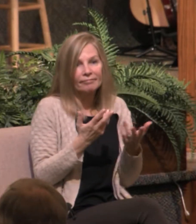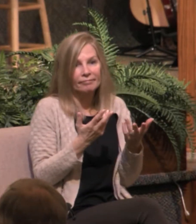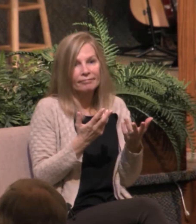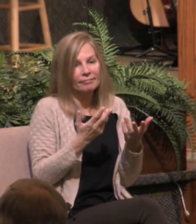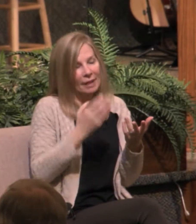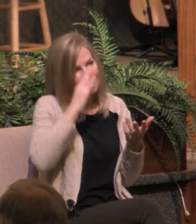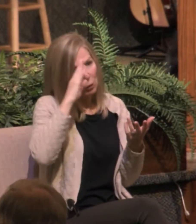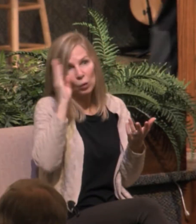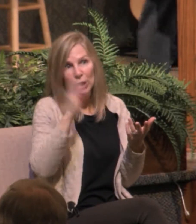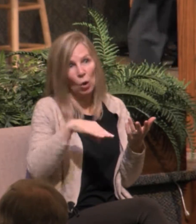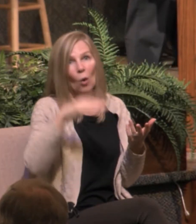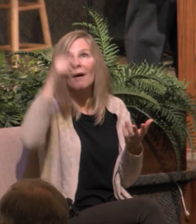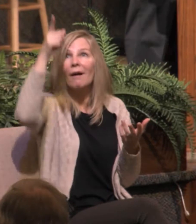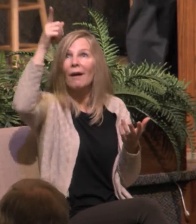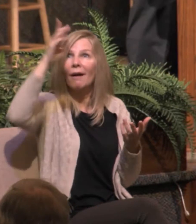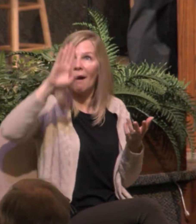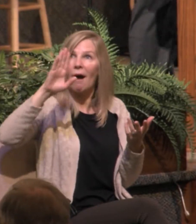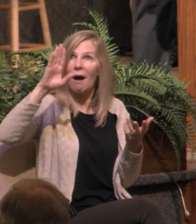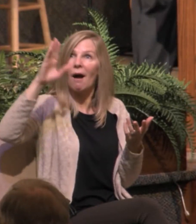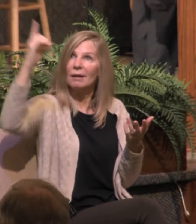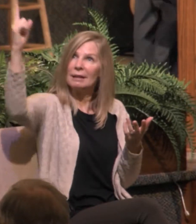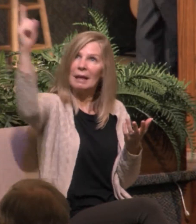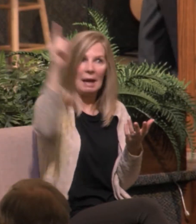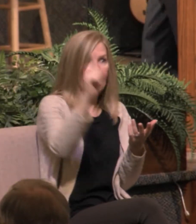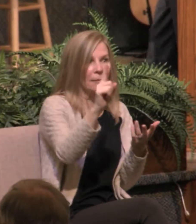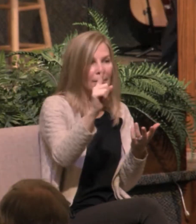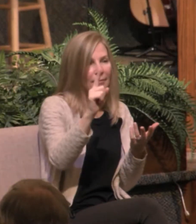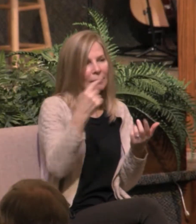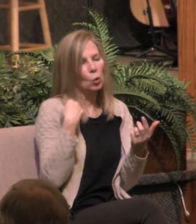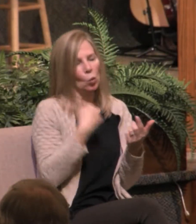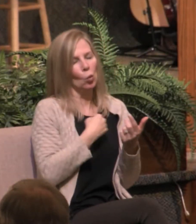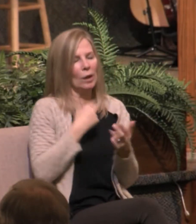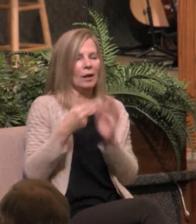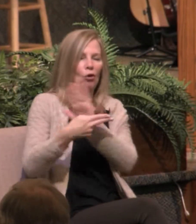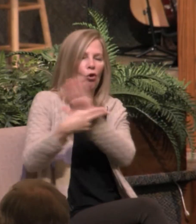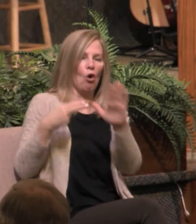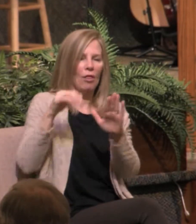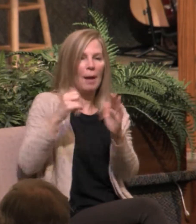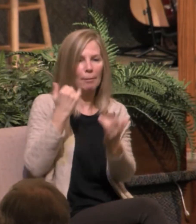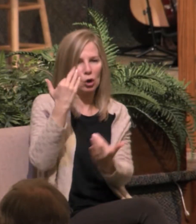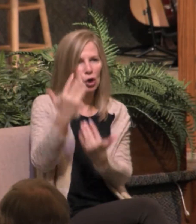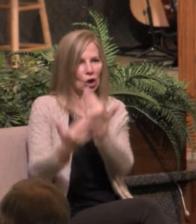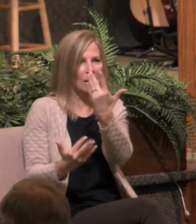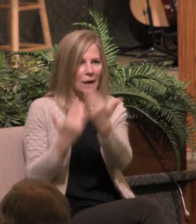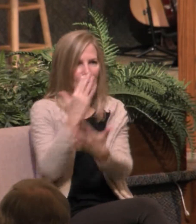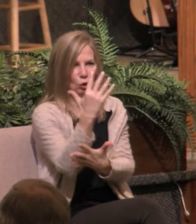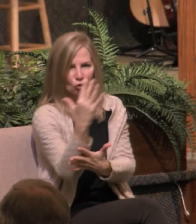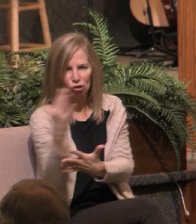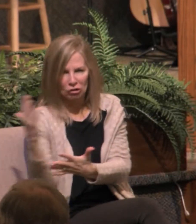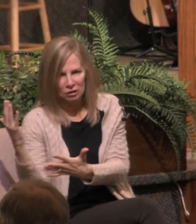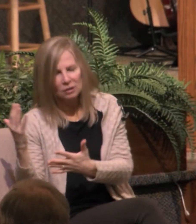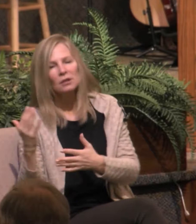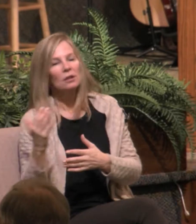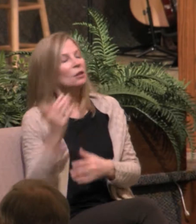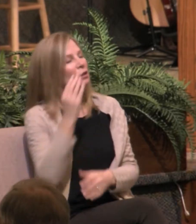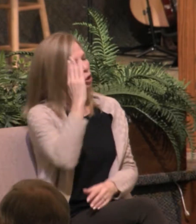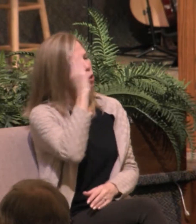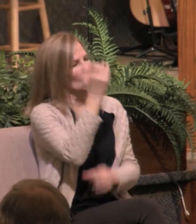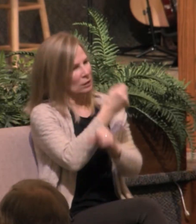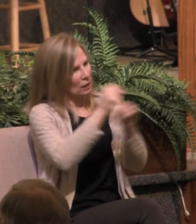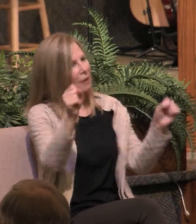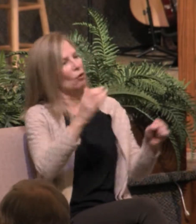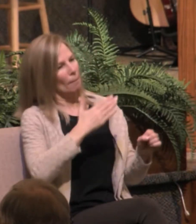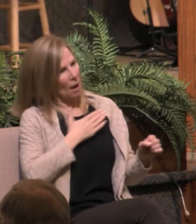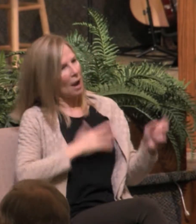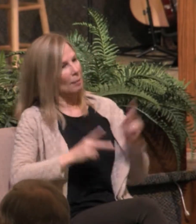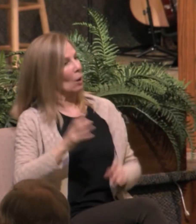from Scripture that God came to him at what we refer to as the burning bush and said, "You're going to deliver my people. I hear the cries of my people.